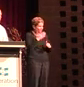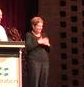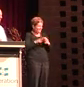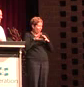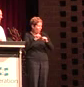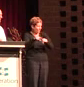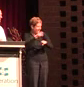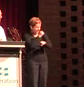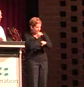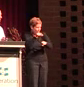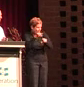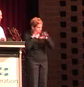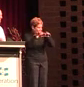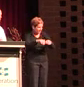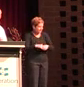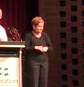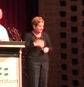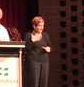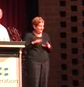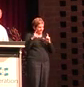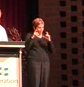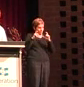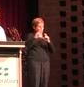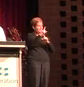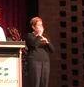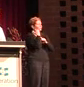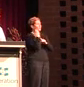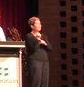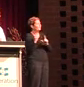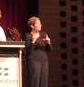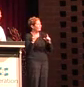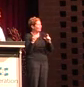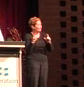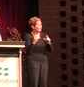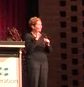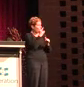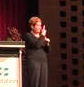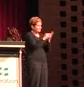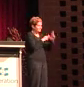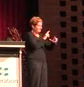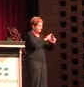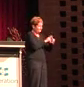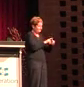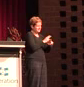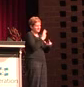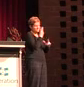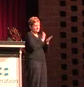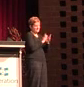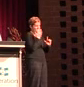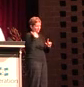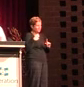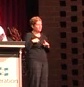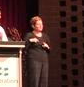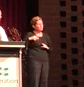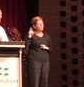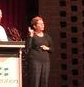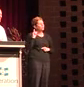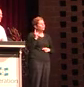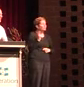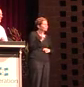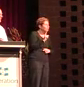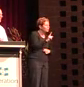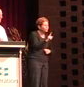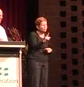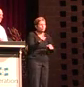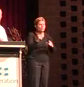course, no photos taken until more recently. We had one of our staff members go out a couple of months ago and managed to get